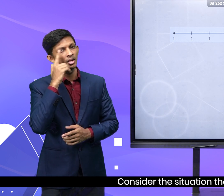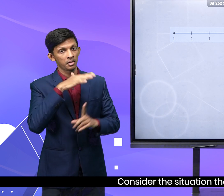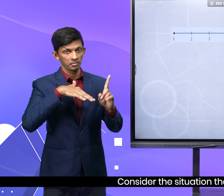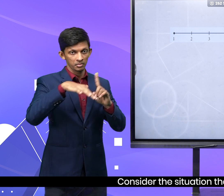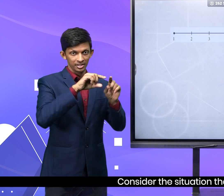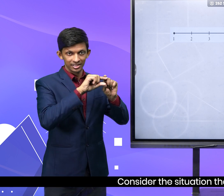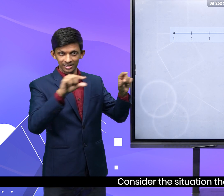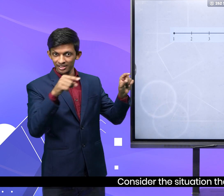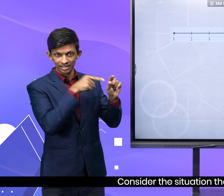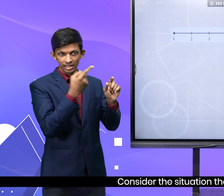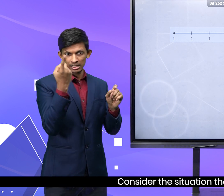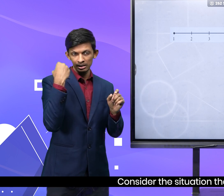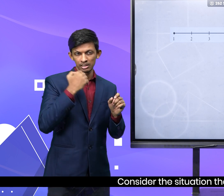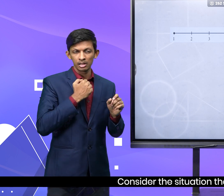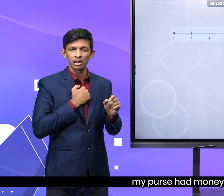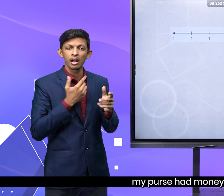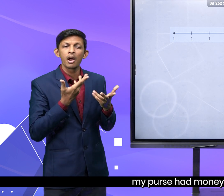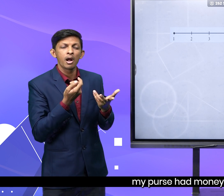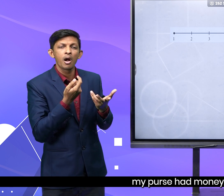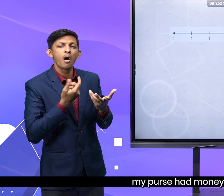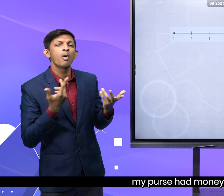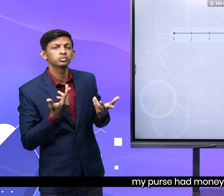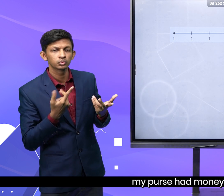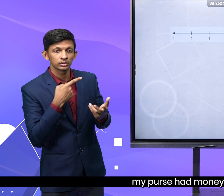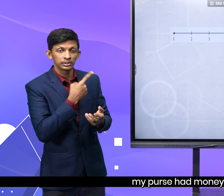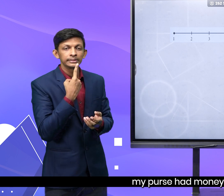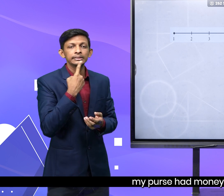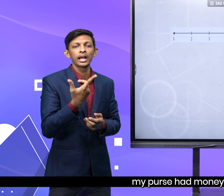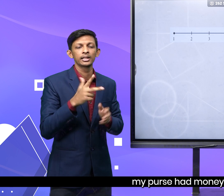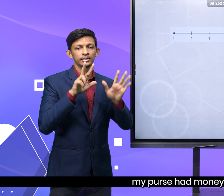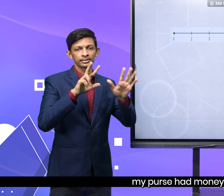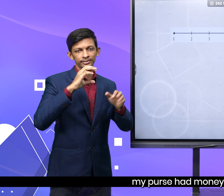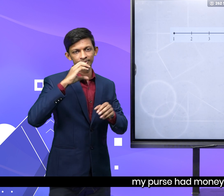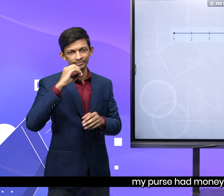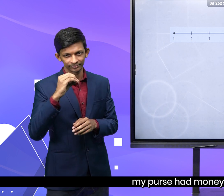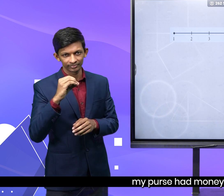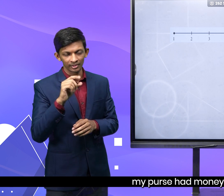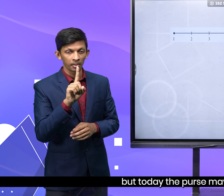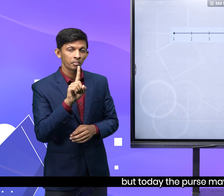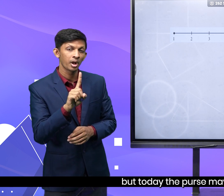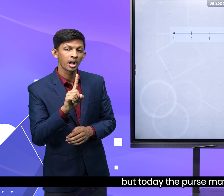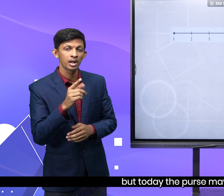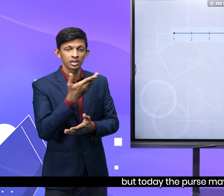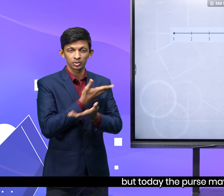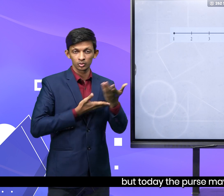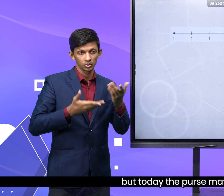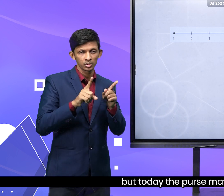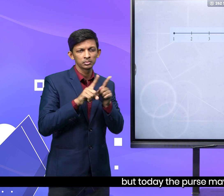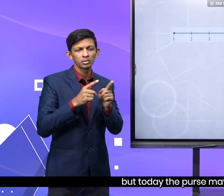Consider the situation that yesterday my purse had money, say rupees 80, but today the purse may be